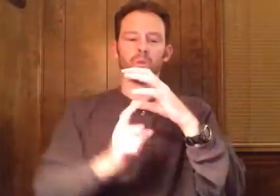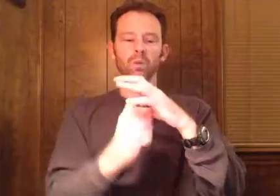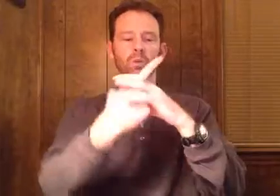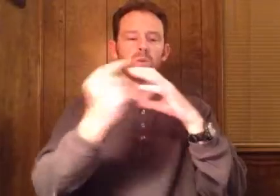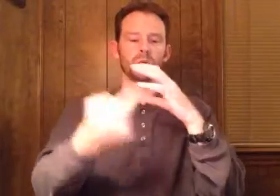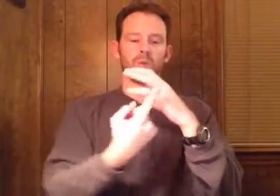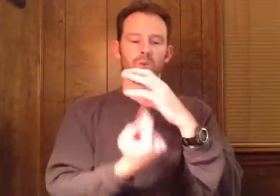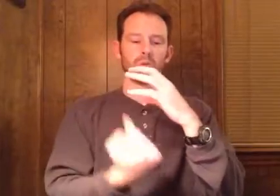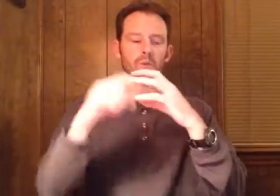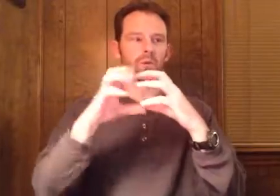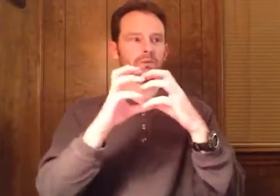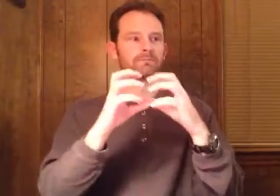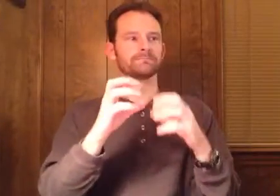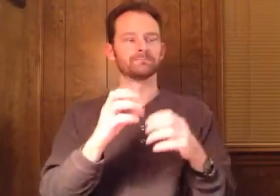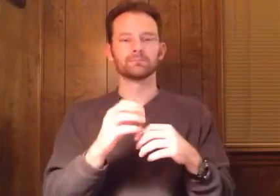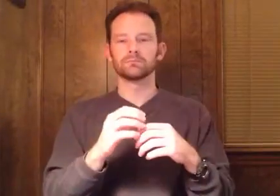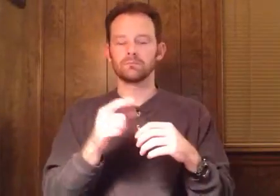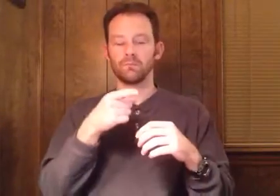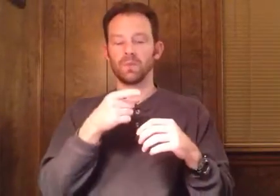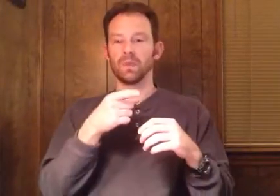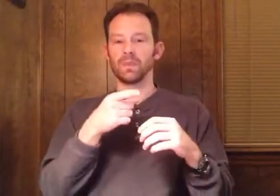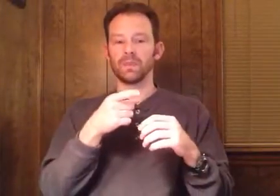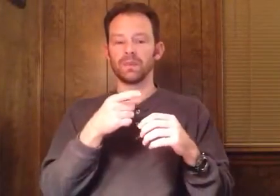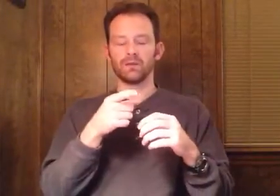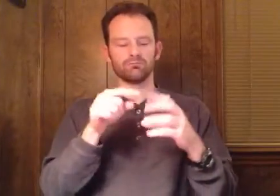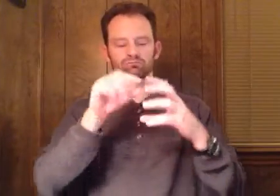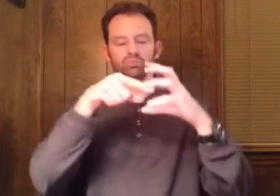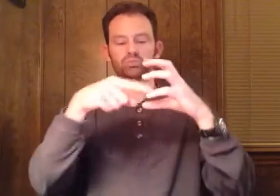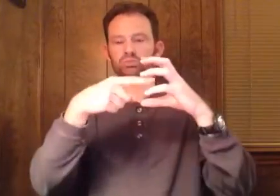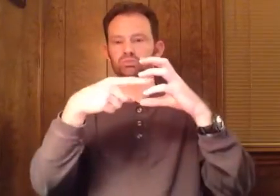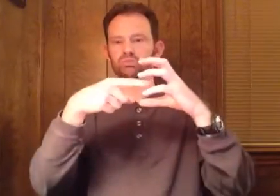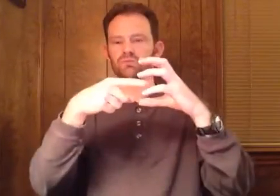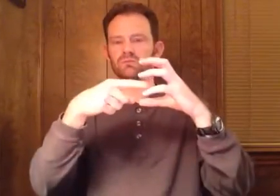Remember how I mentioned that the function of the nucleolus was to begin the production of ribosomes?